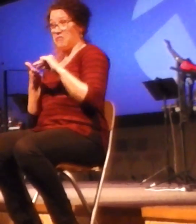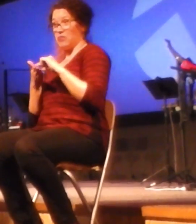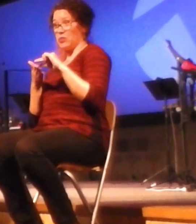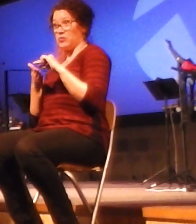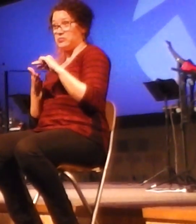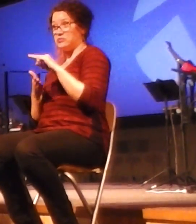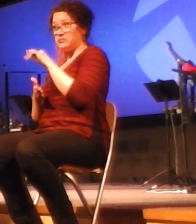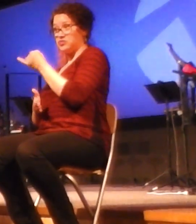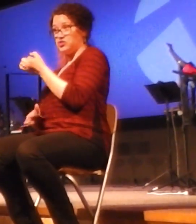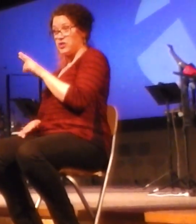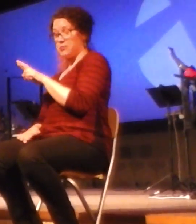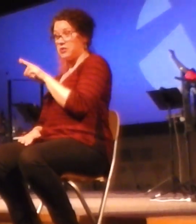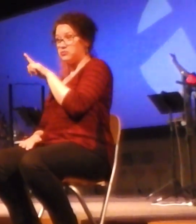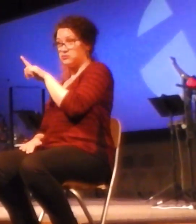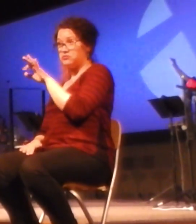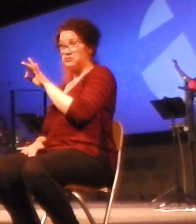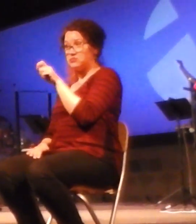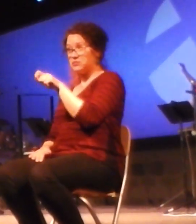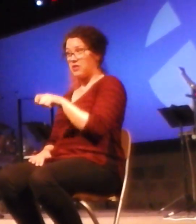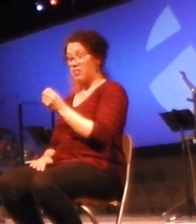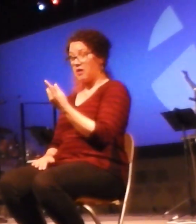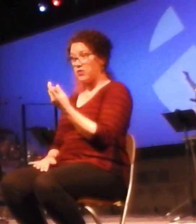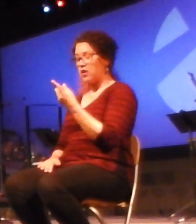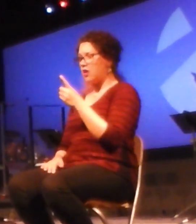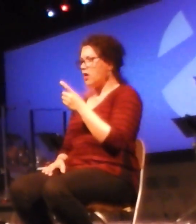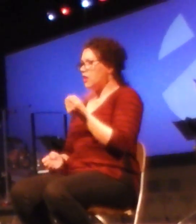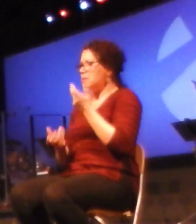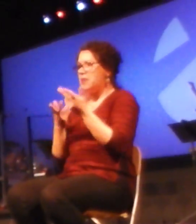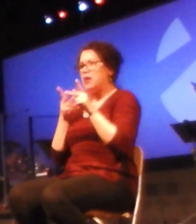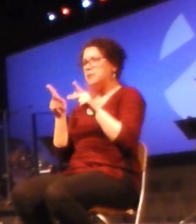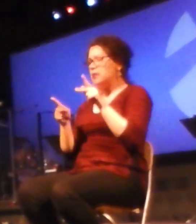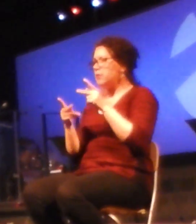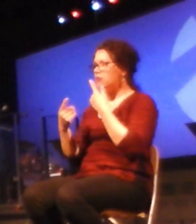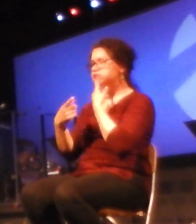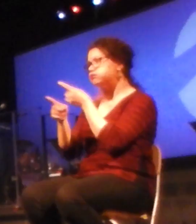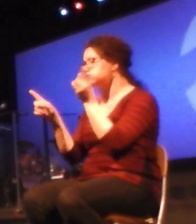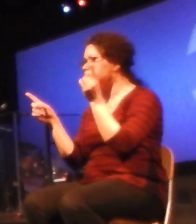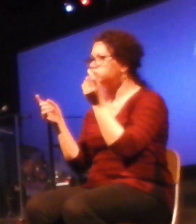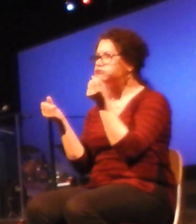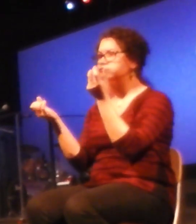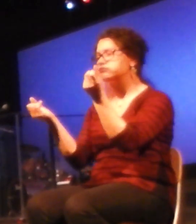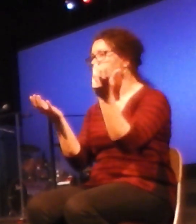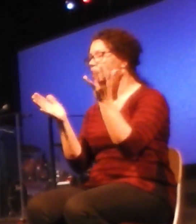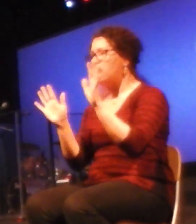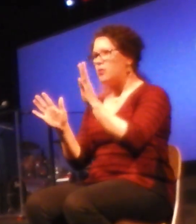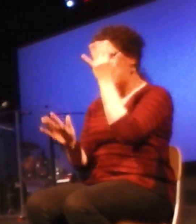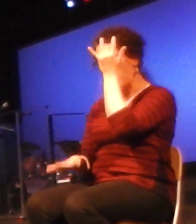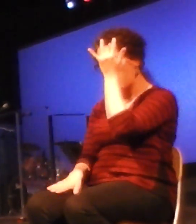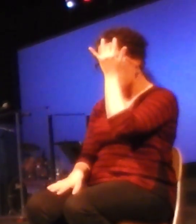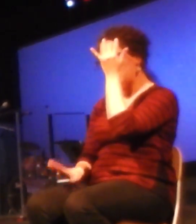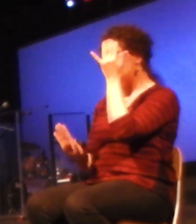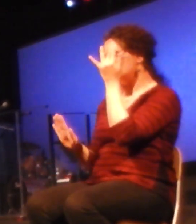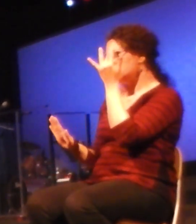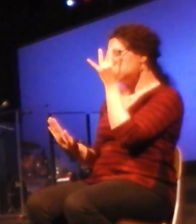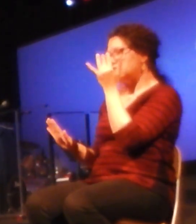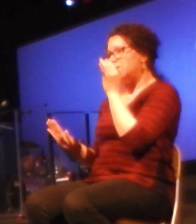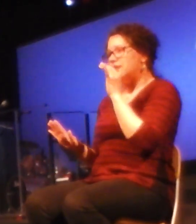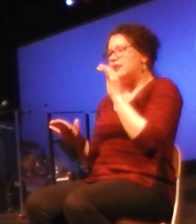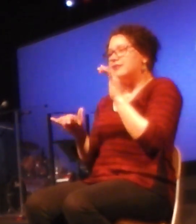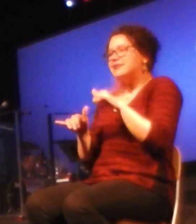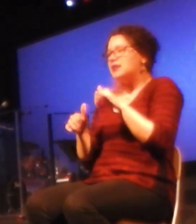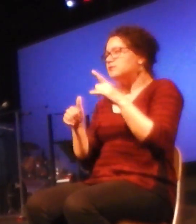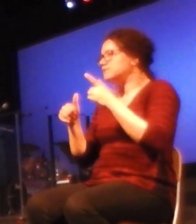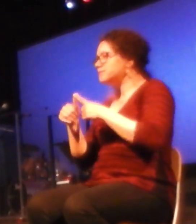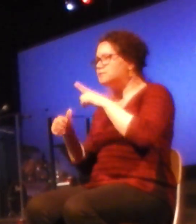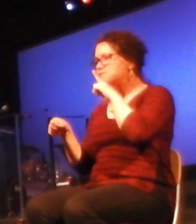so well used, basically, is that I think in this regard, in this chapter, it's the first promise